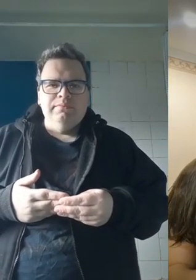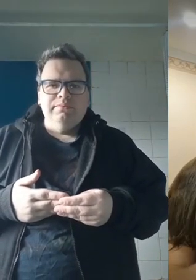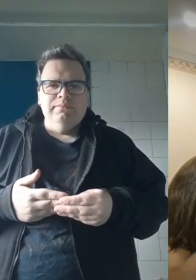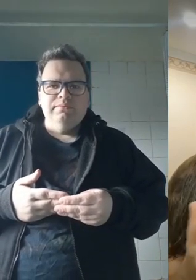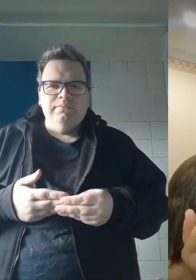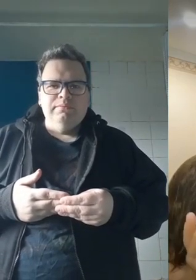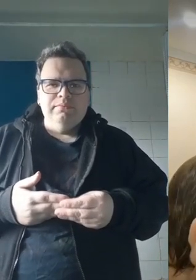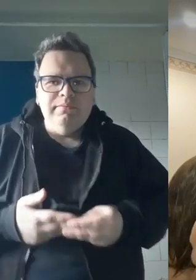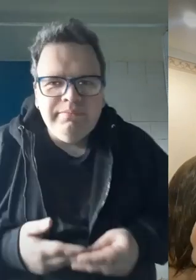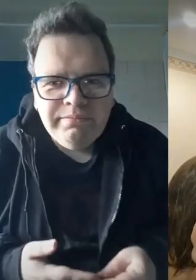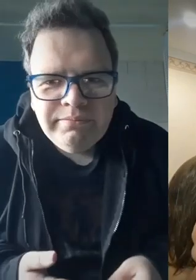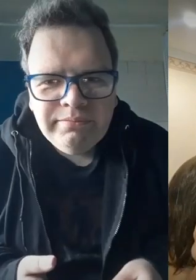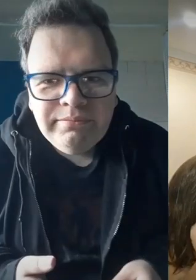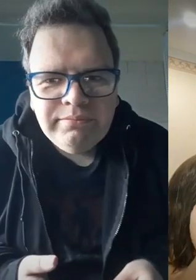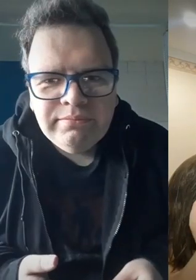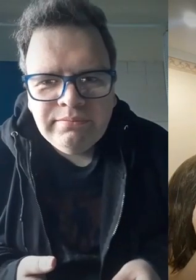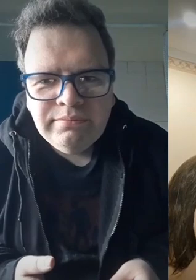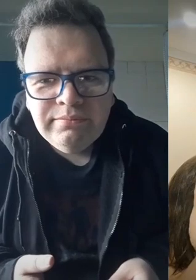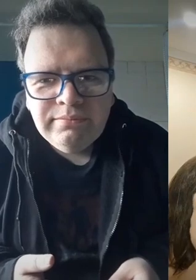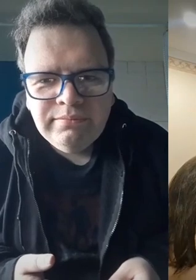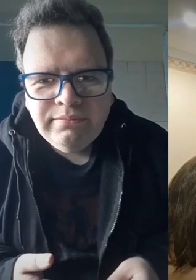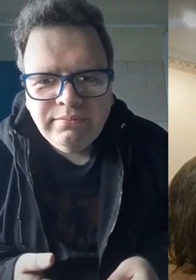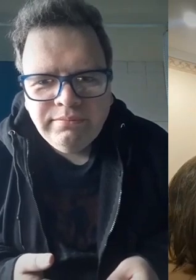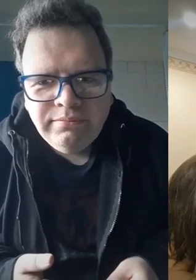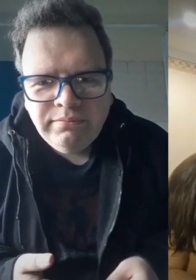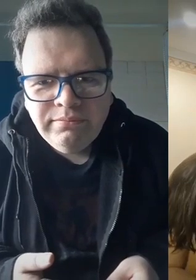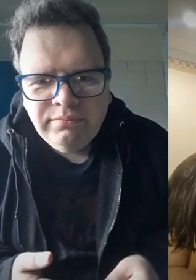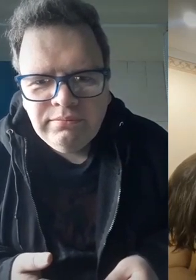Hey, buddy, let me clue you in. There's only one